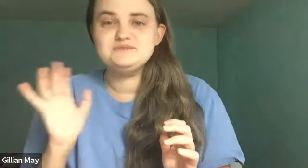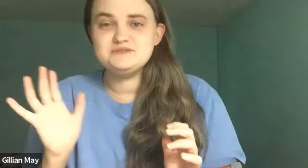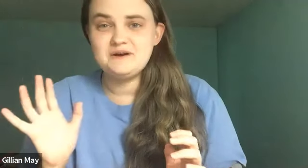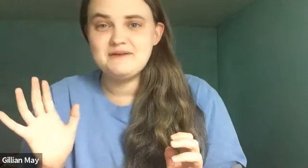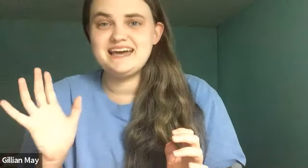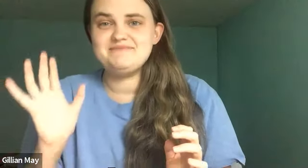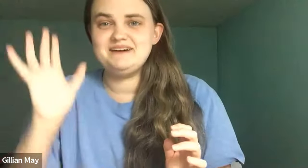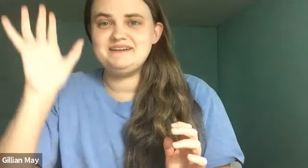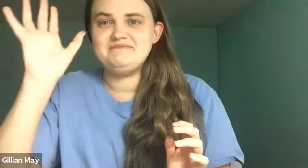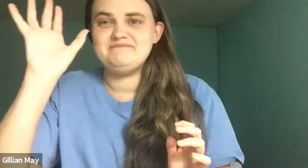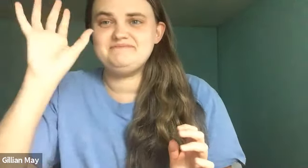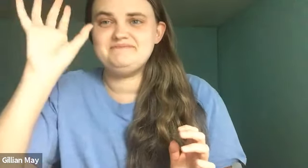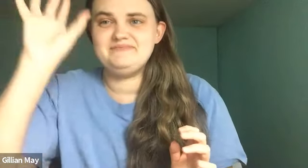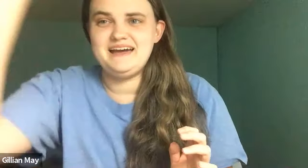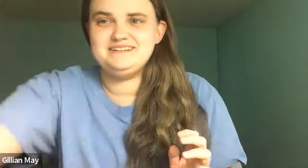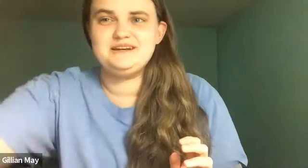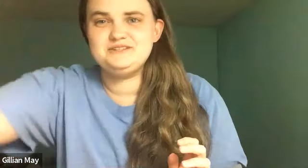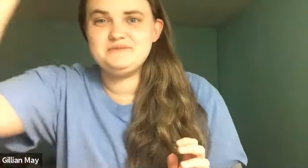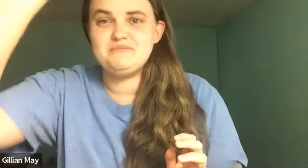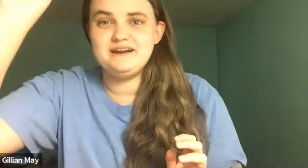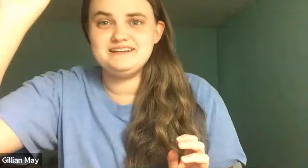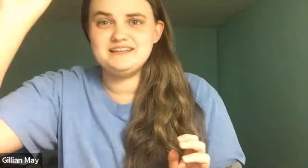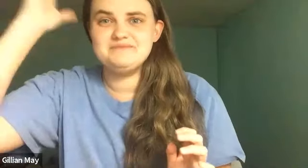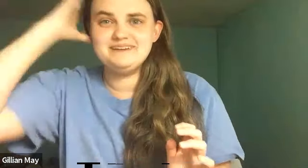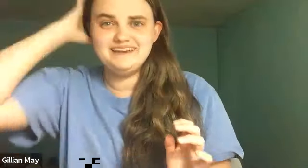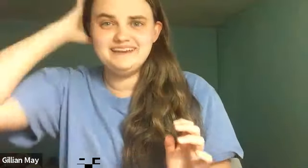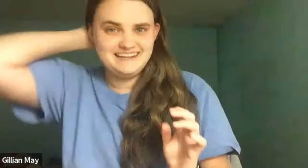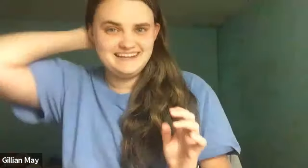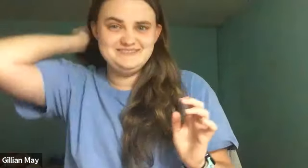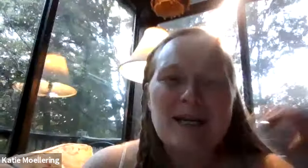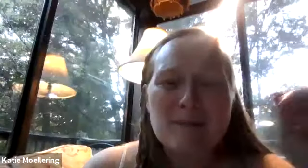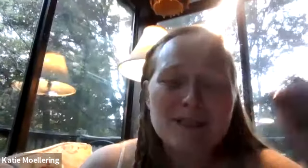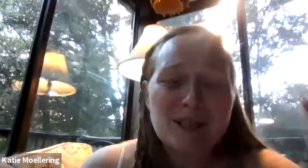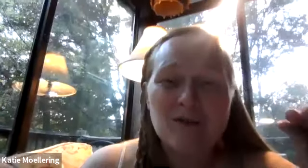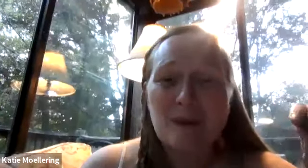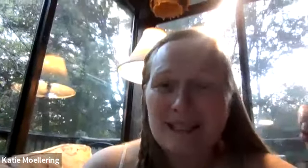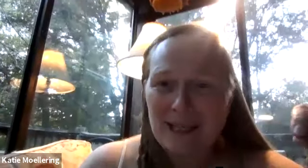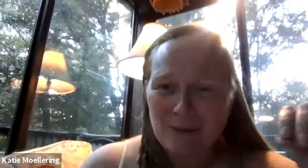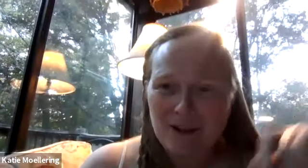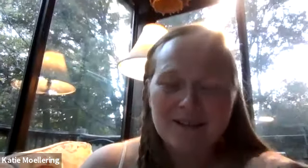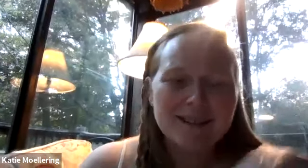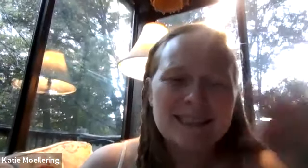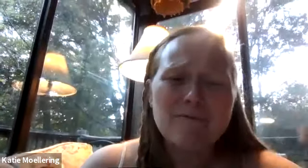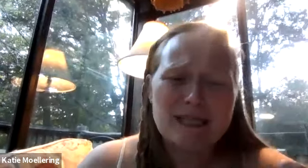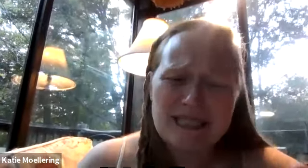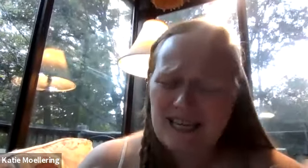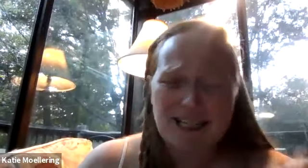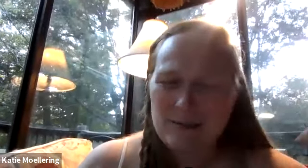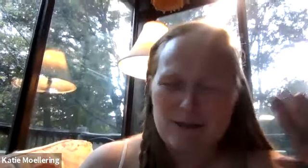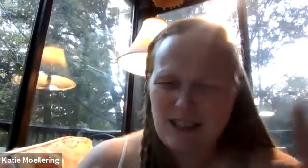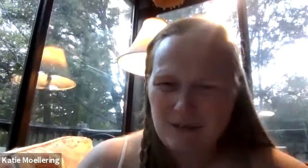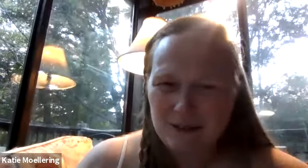I'm so sorry. I missed that. I had to try to turn my brightness up. I'm just saying I'm going to turn off my camera because I've been sick and I'm just not